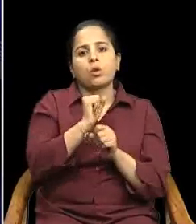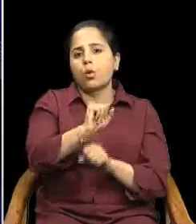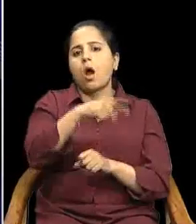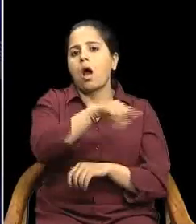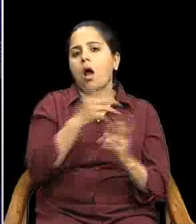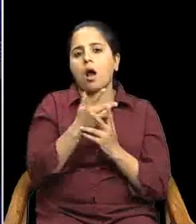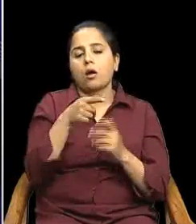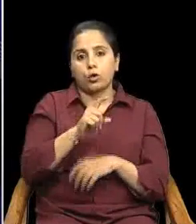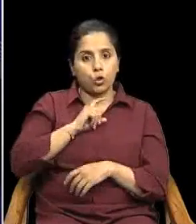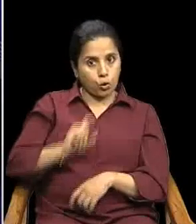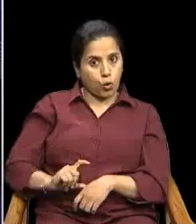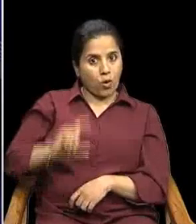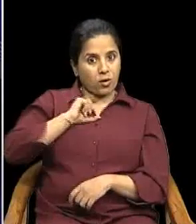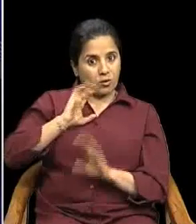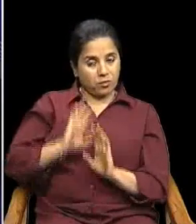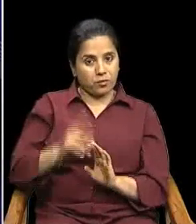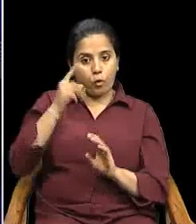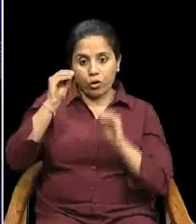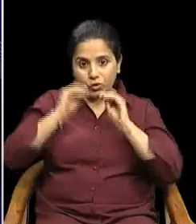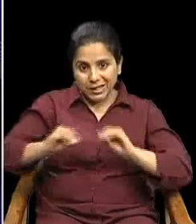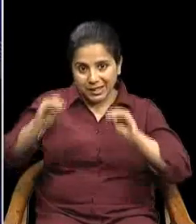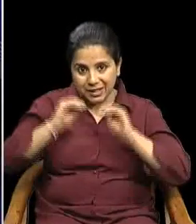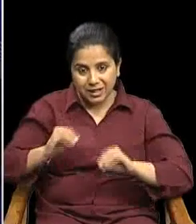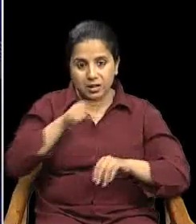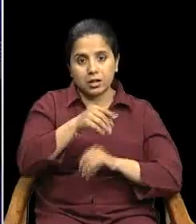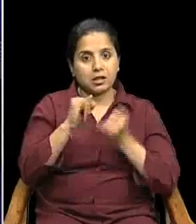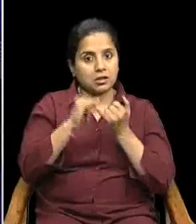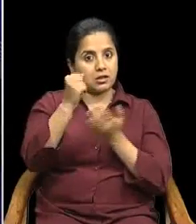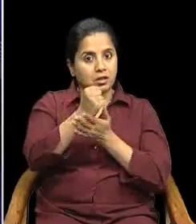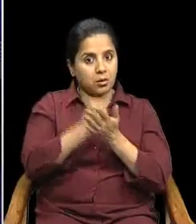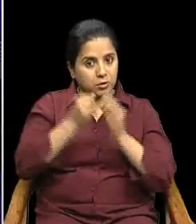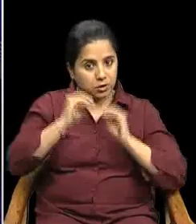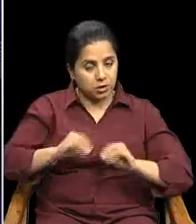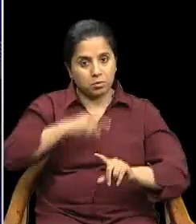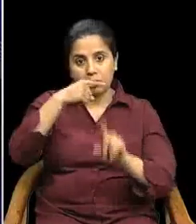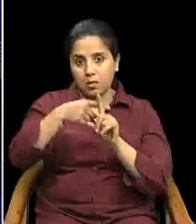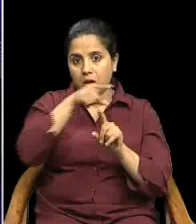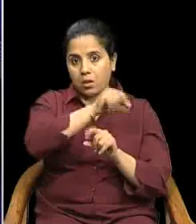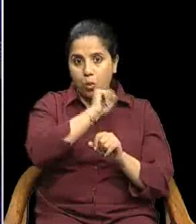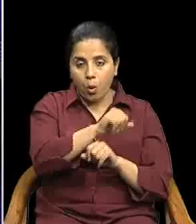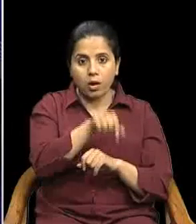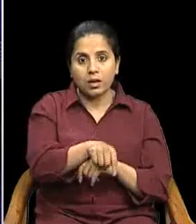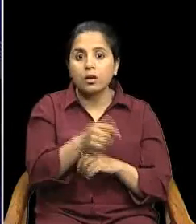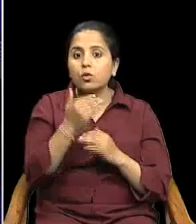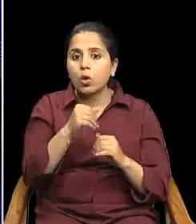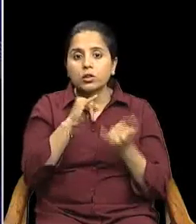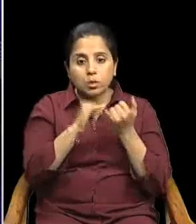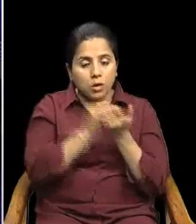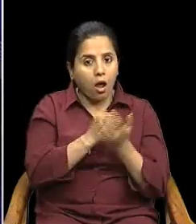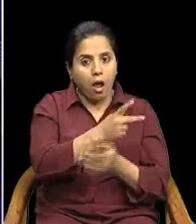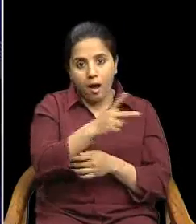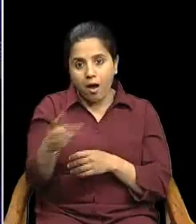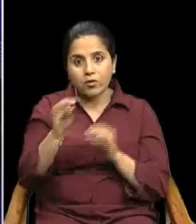The confidence to teach their subjects and engage with each subject in the